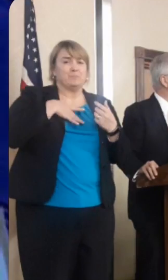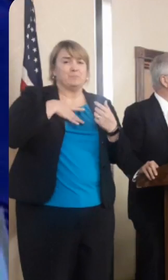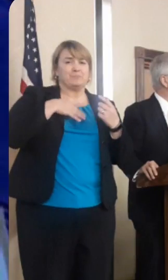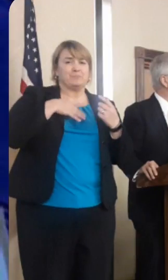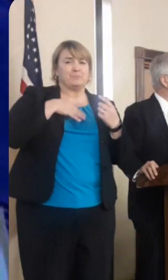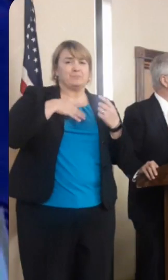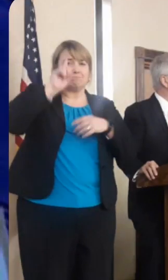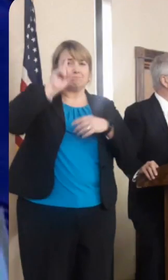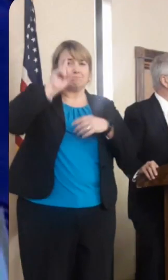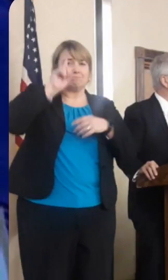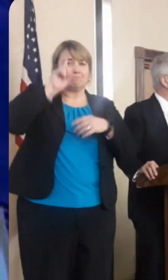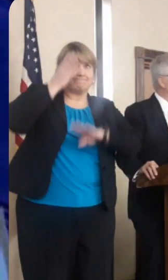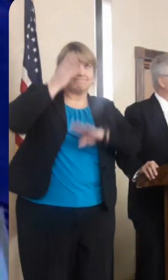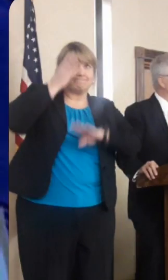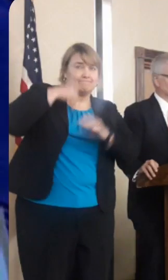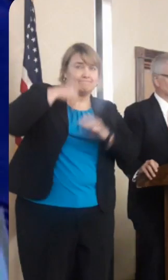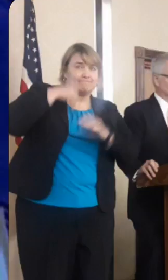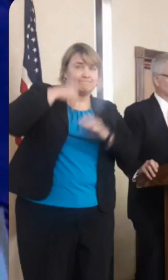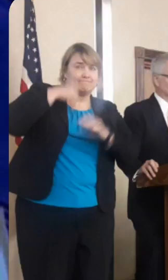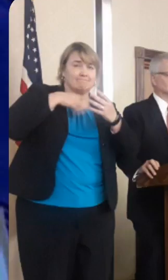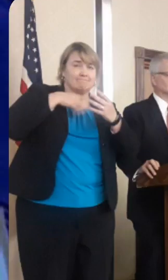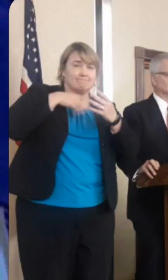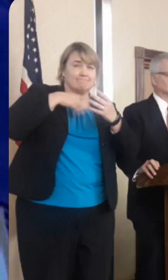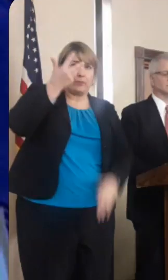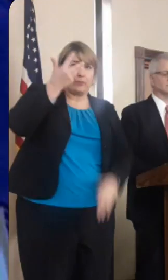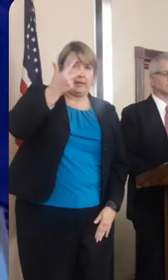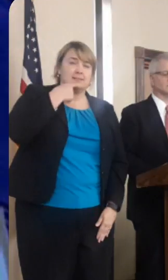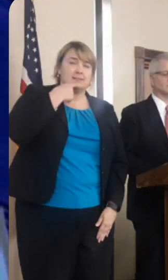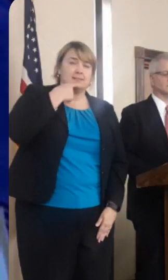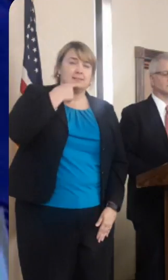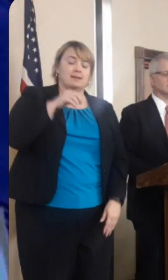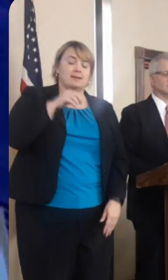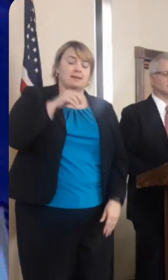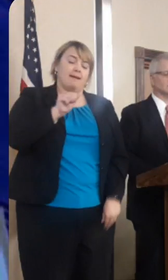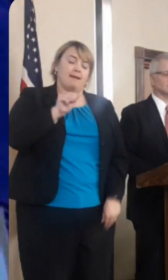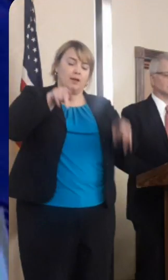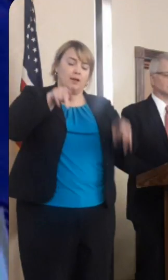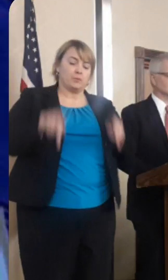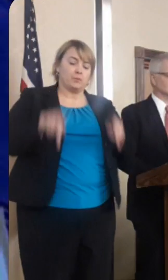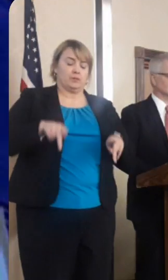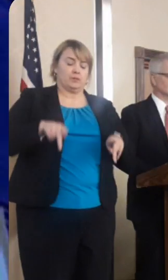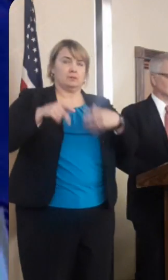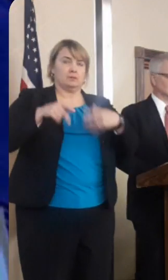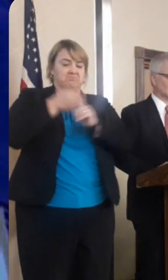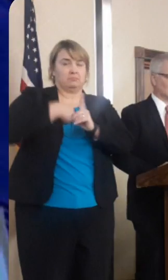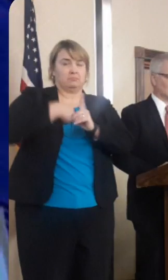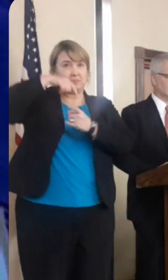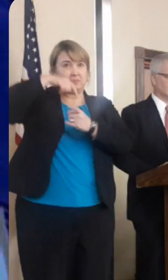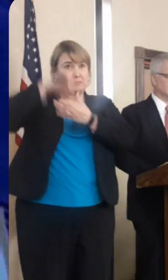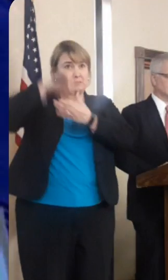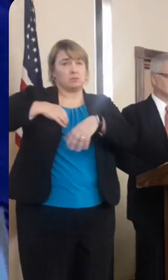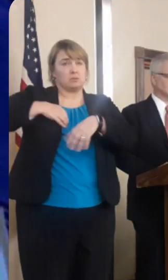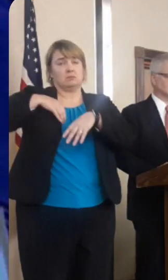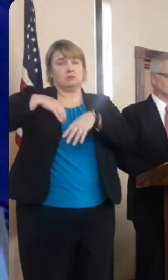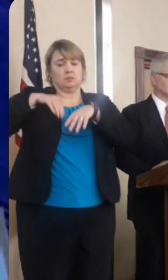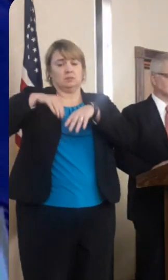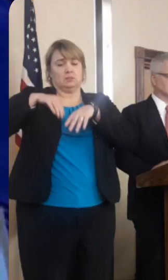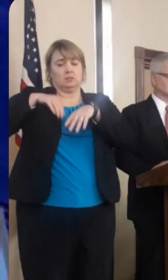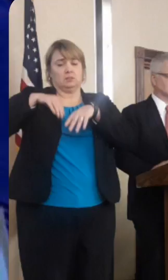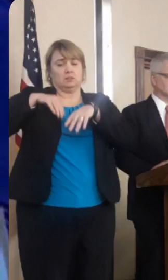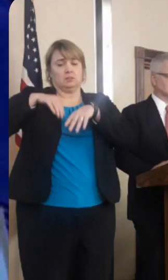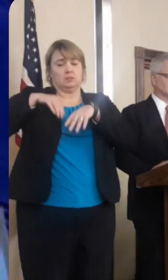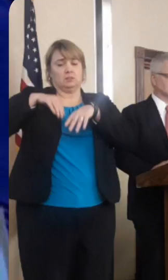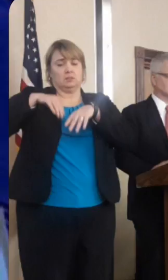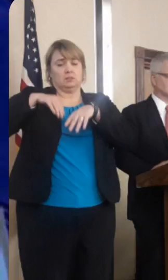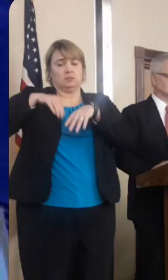paragraph 3, it reads, a person who is the spouse, child, sibling, or parents of a person described in 1. That